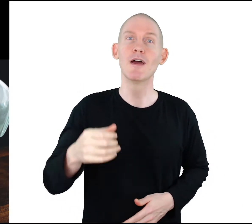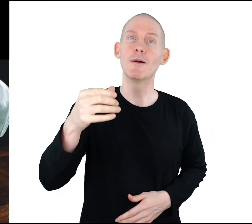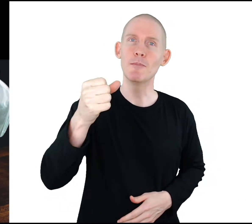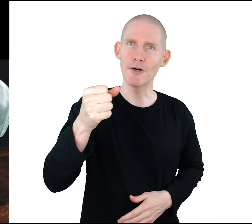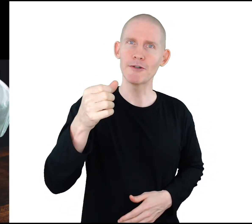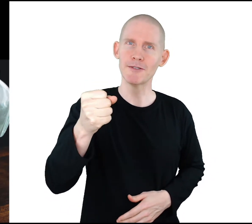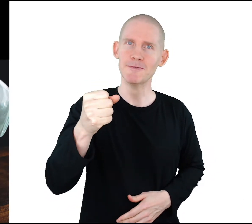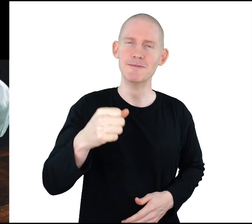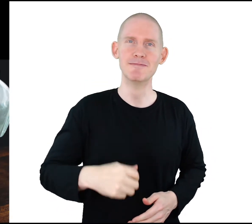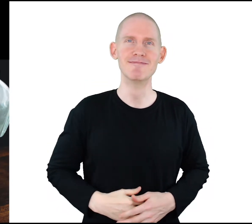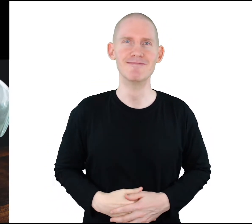Milk.